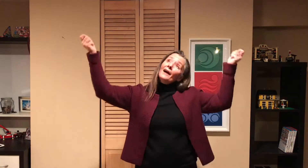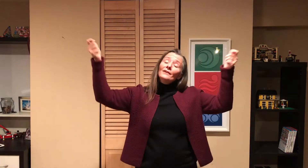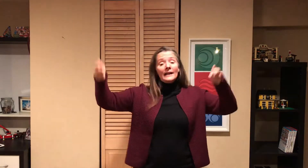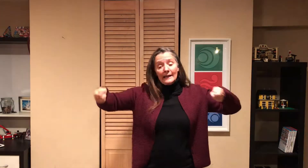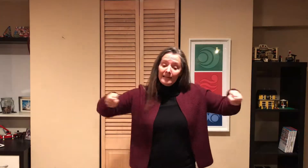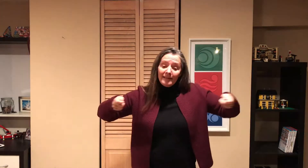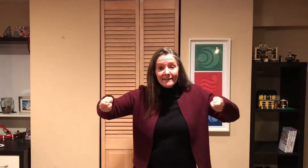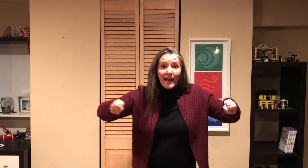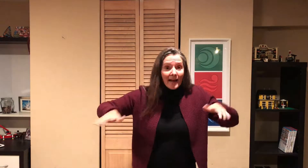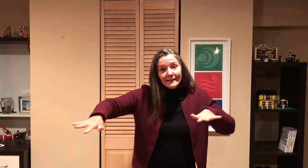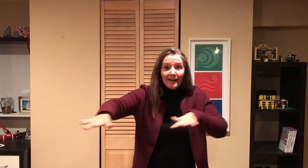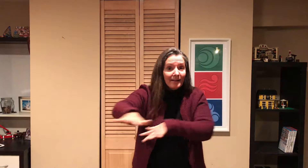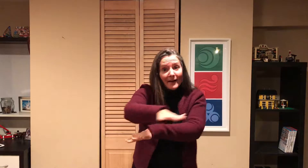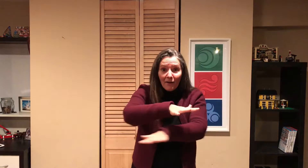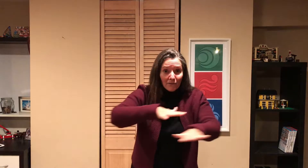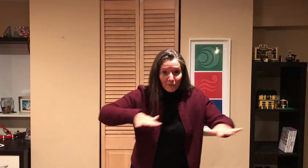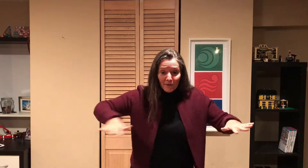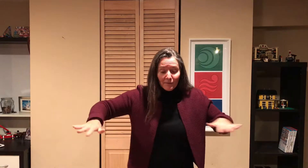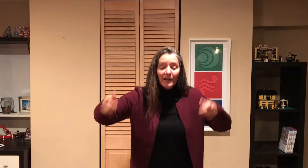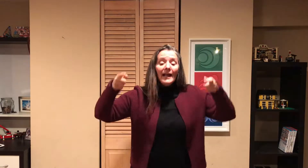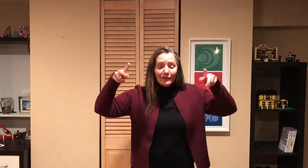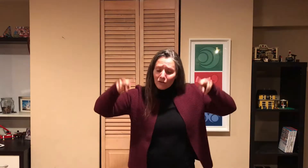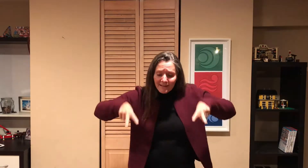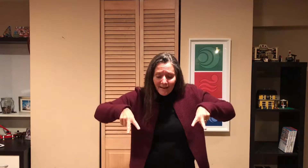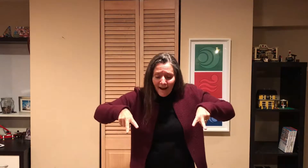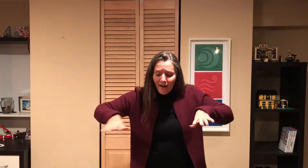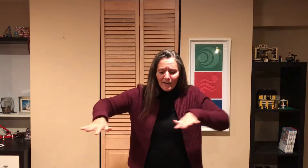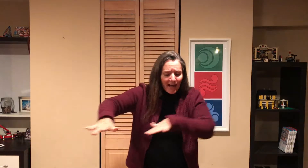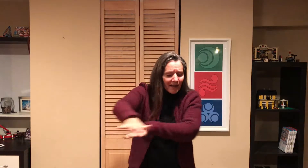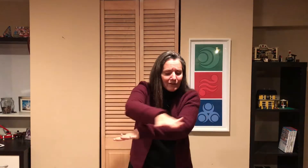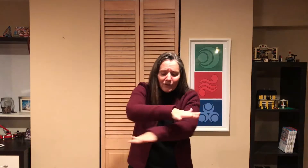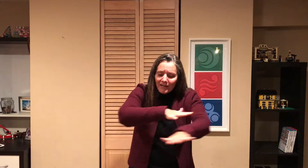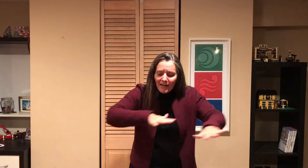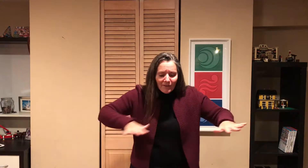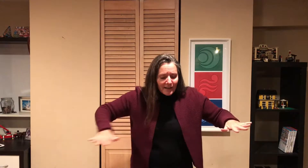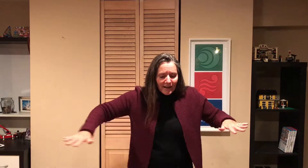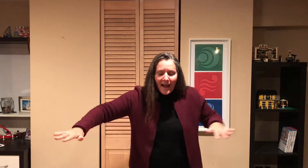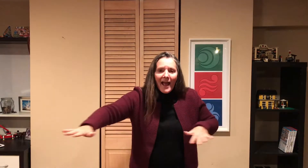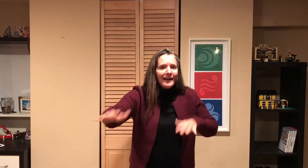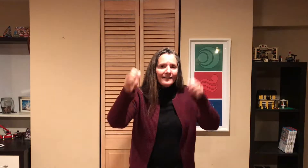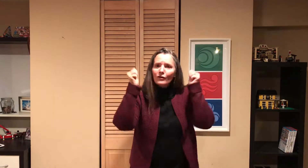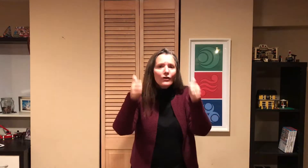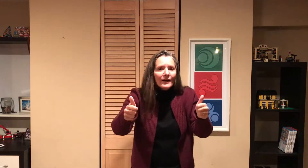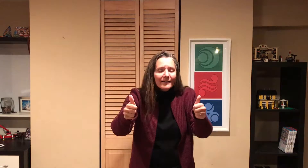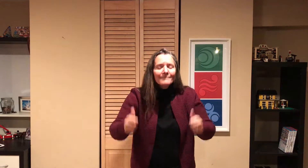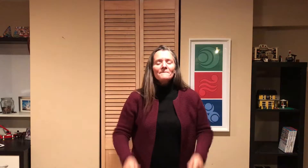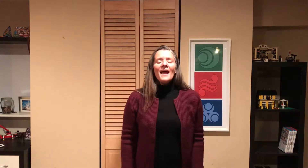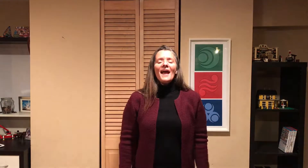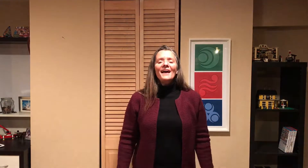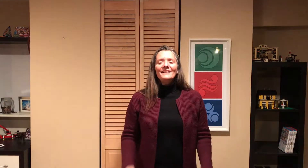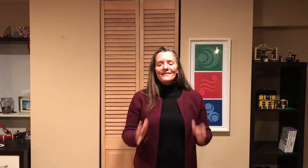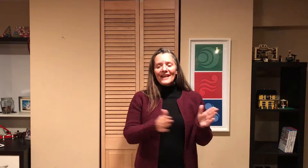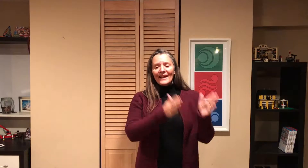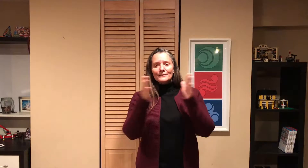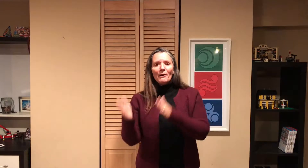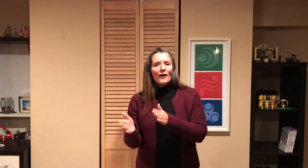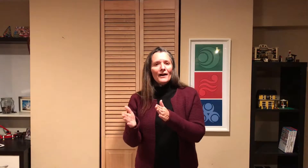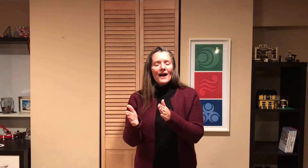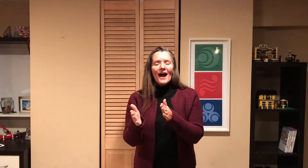heaven. And He's got it taken care of is what I mean. He's looking down. And He's looking at everything. And it's good. And then the next part, I